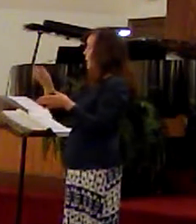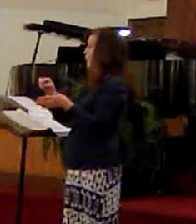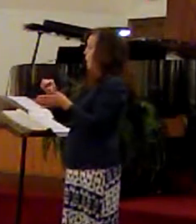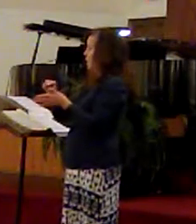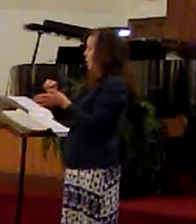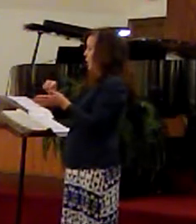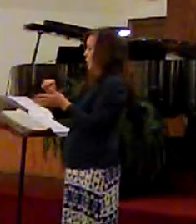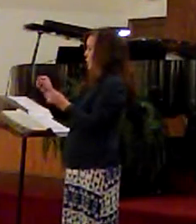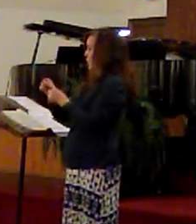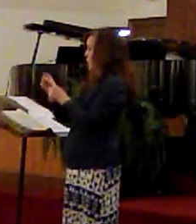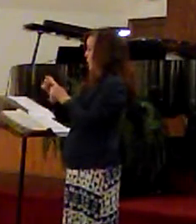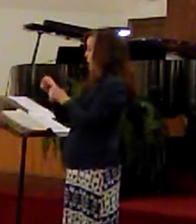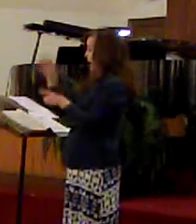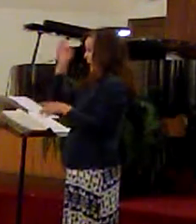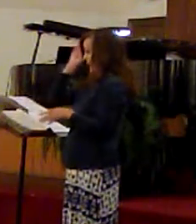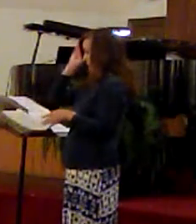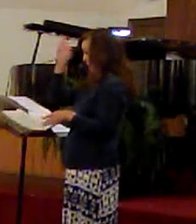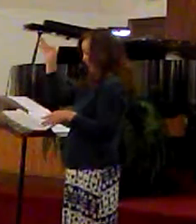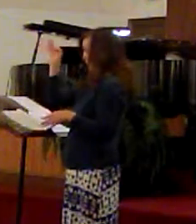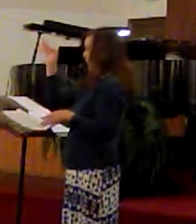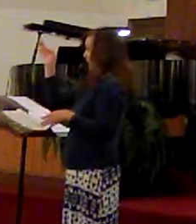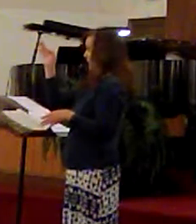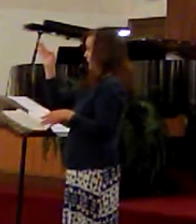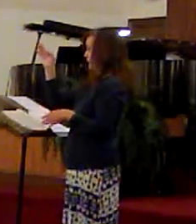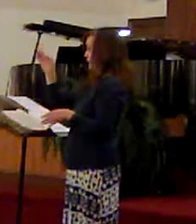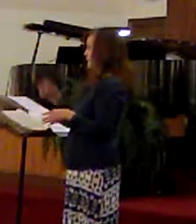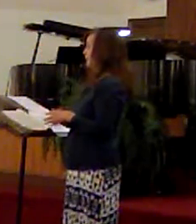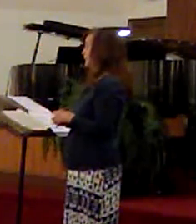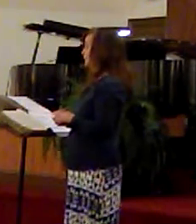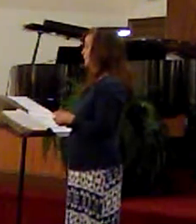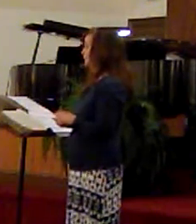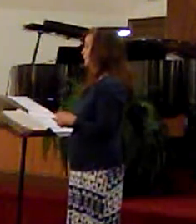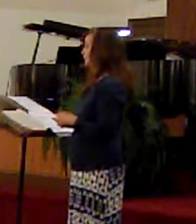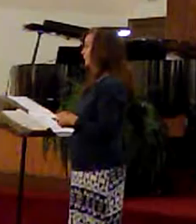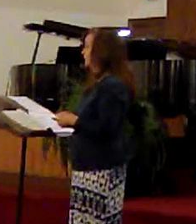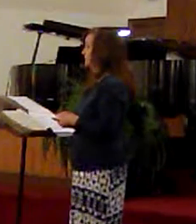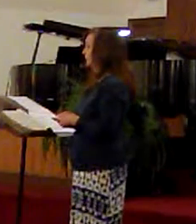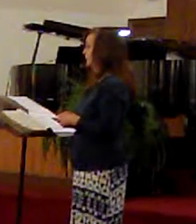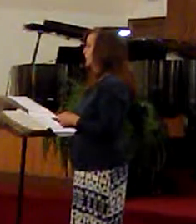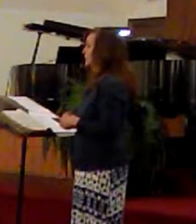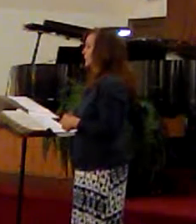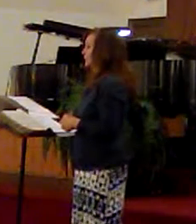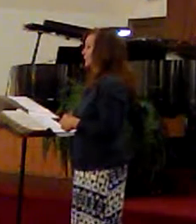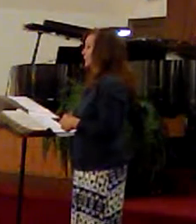profit them, not being mixed with faith in them that heard it.